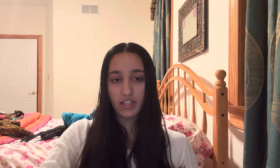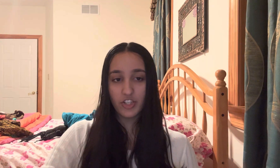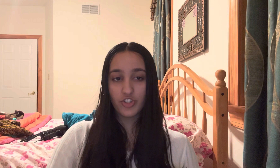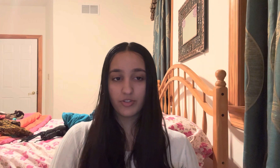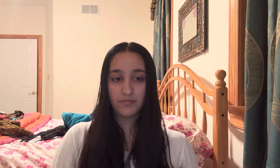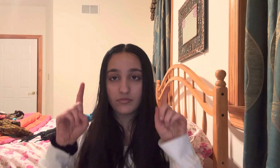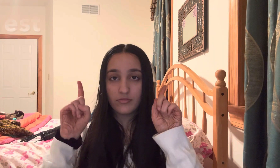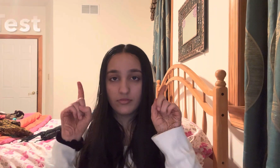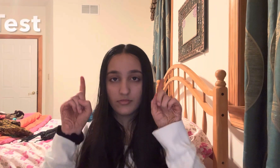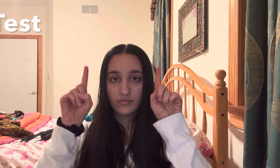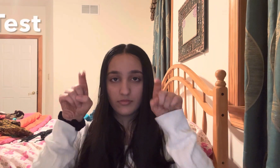Bandage.